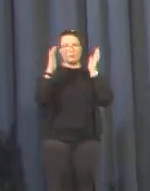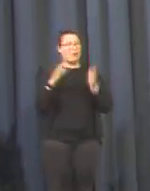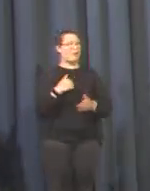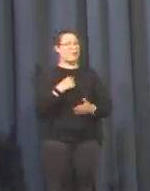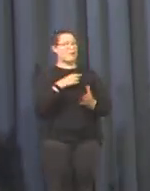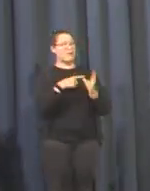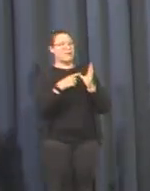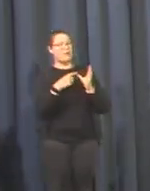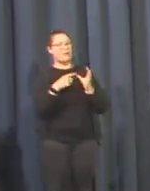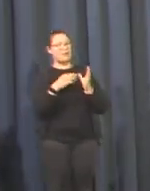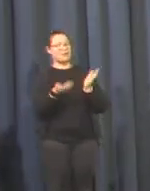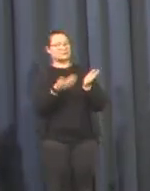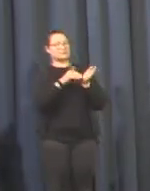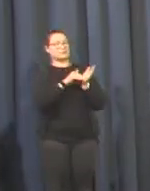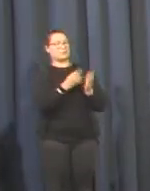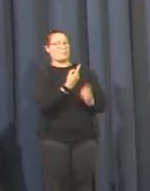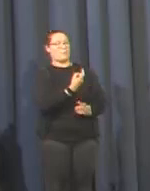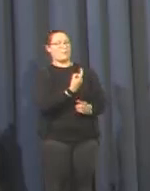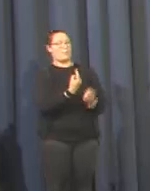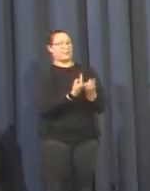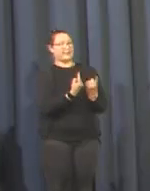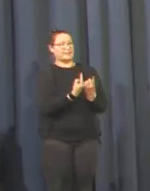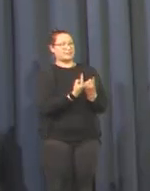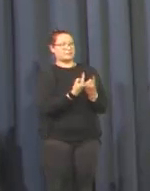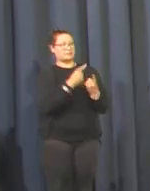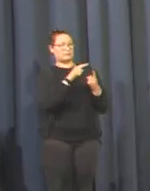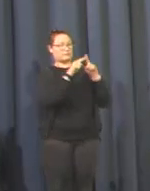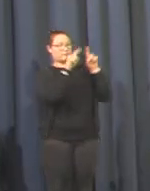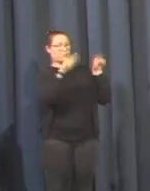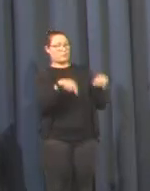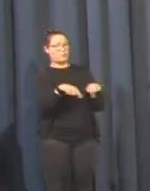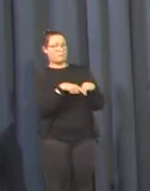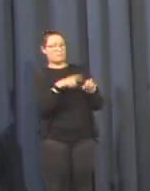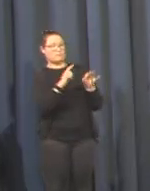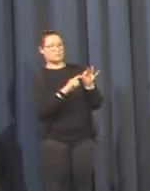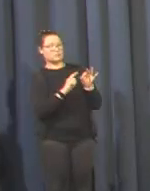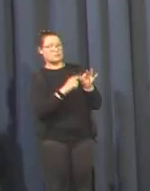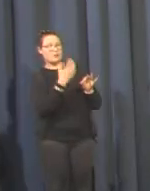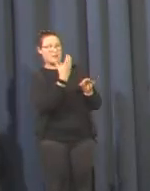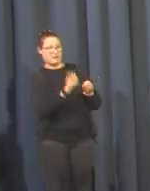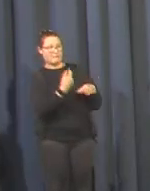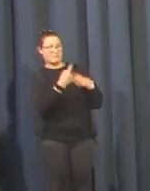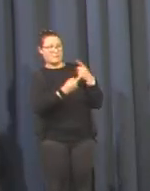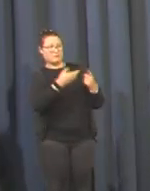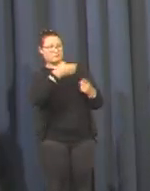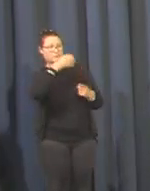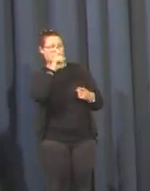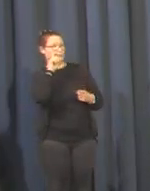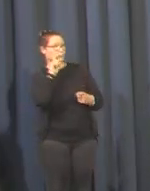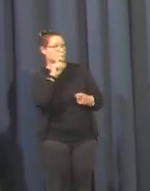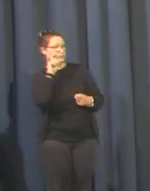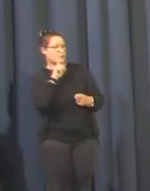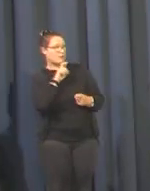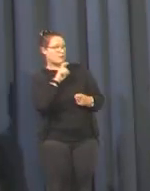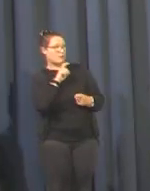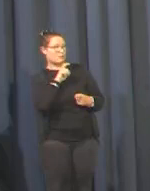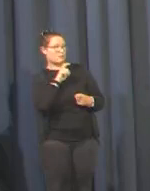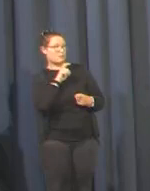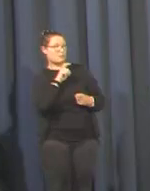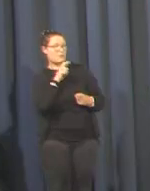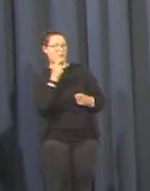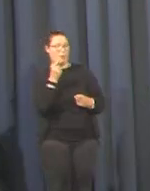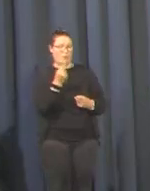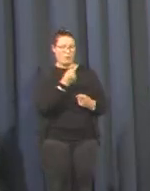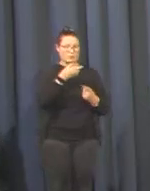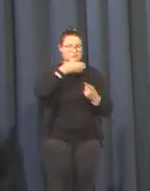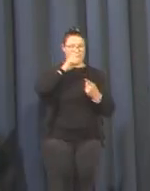have a question in there about drinking water, whether people brought in water from outside of town or whether they only drank